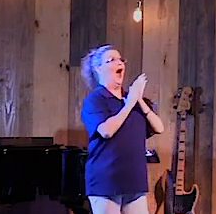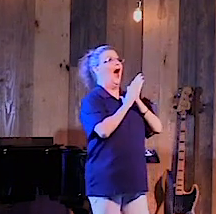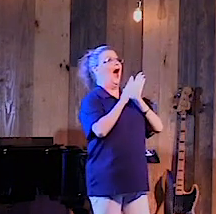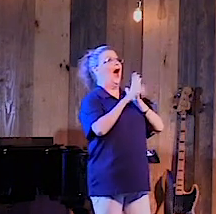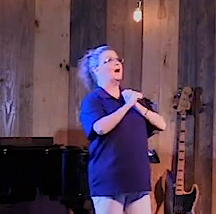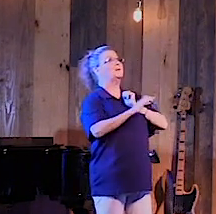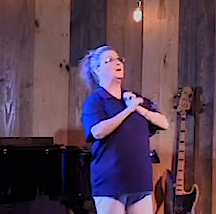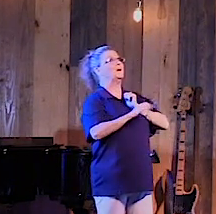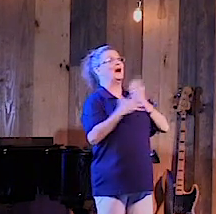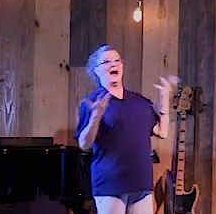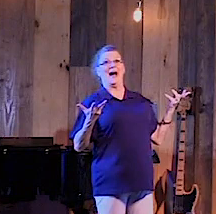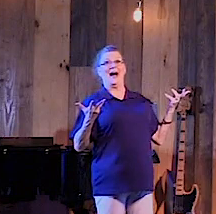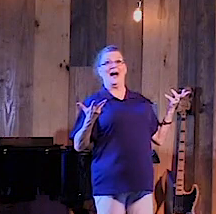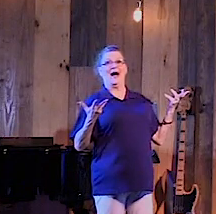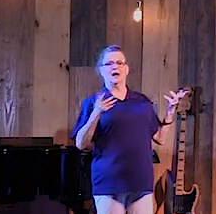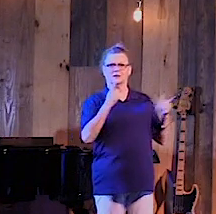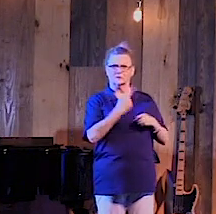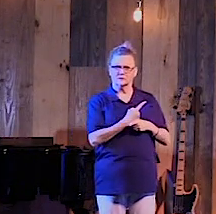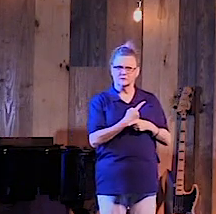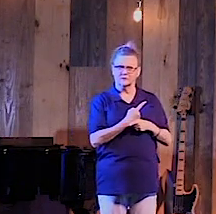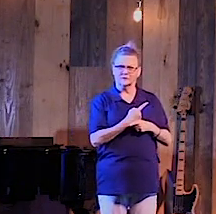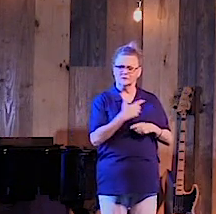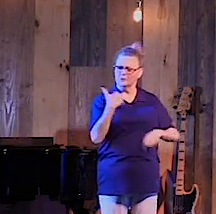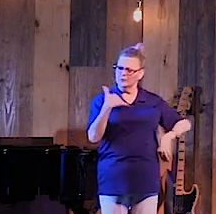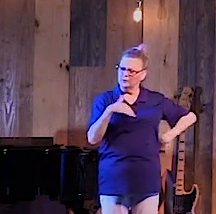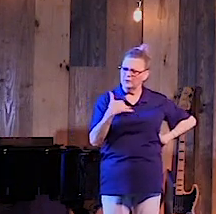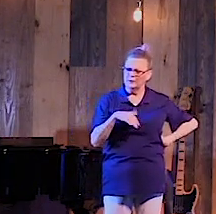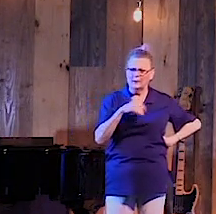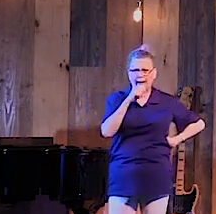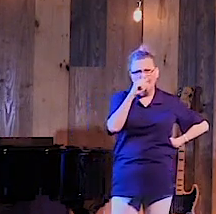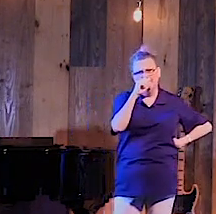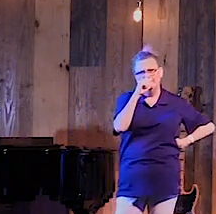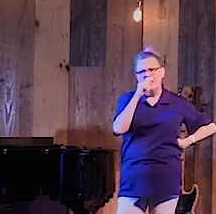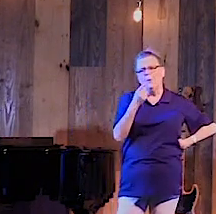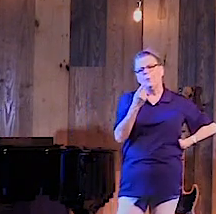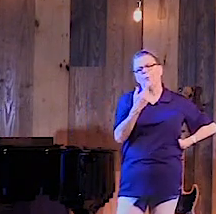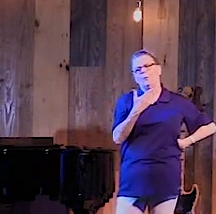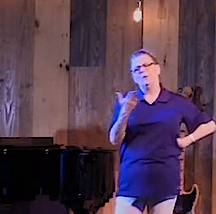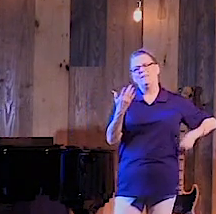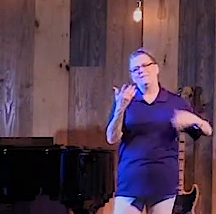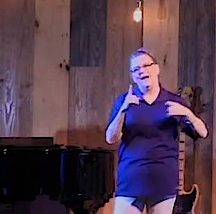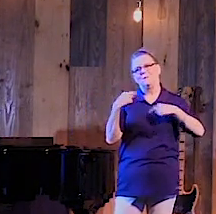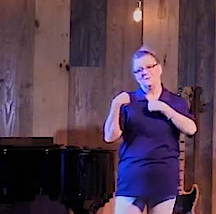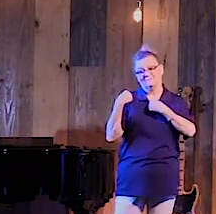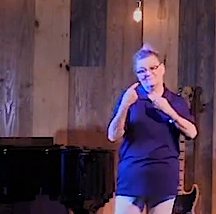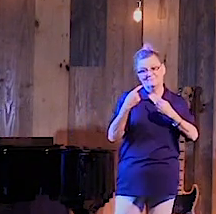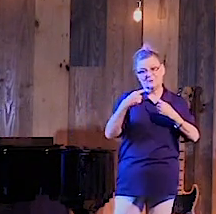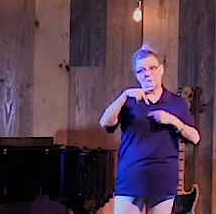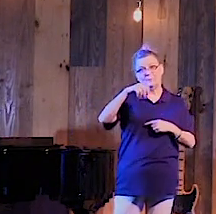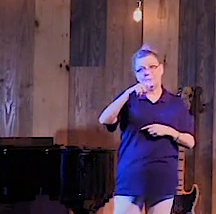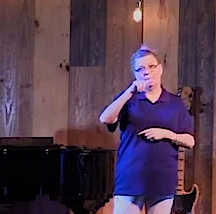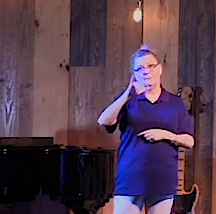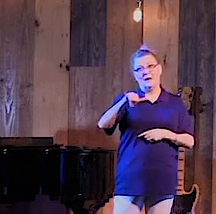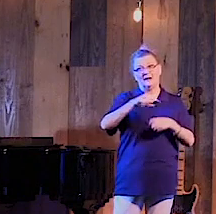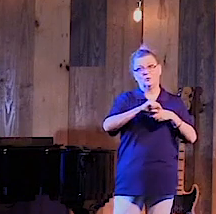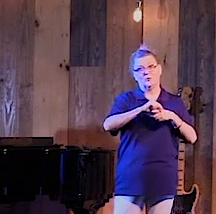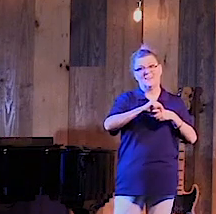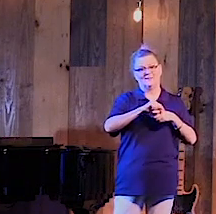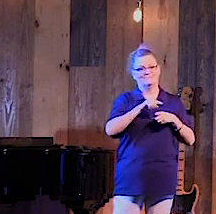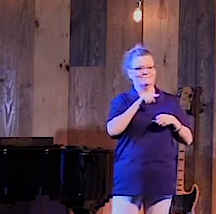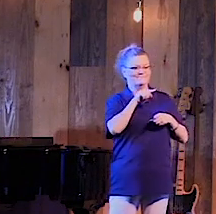potty, right? Now, the one thing that goes on during this time is they like to do things by themselves,